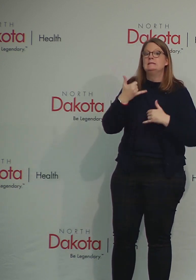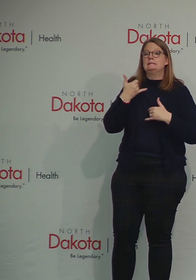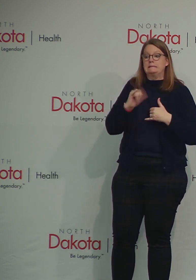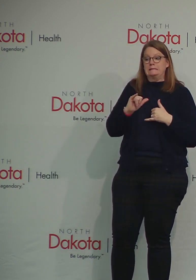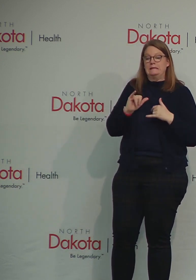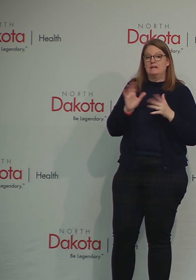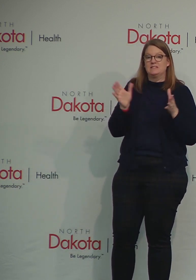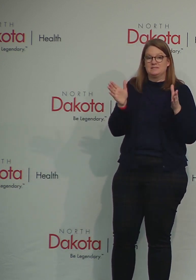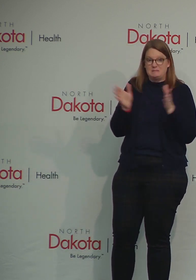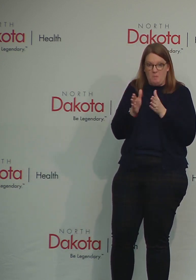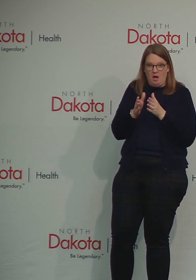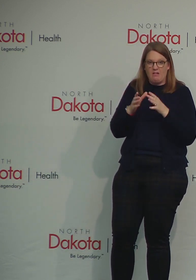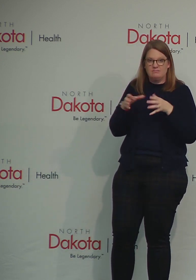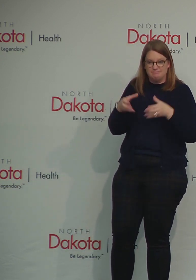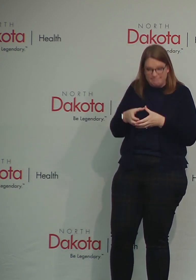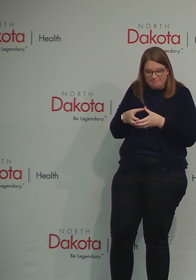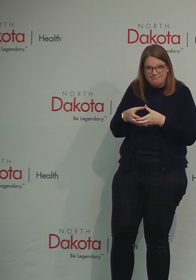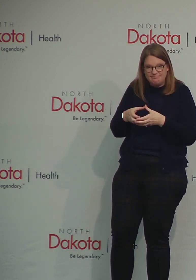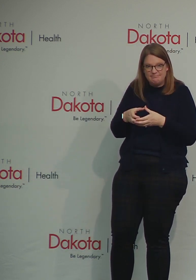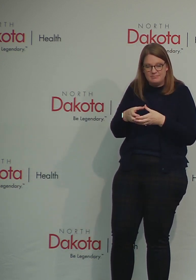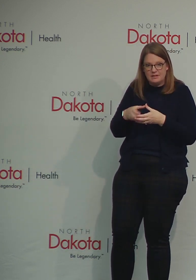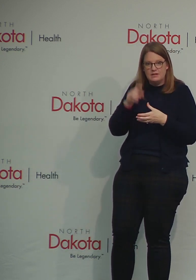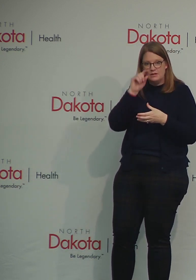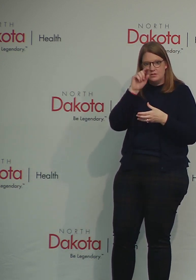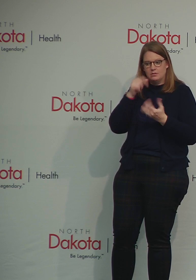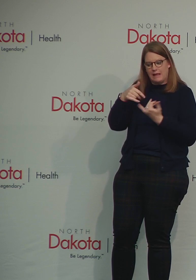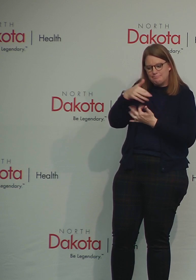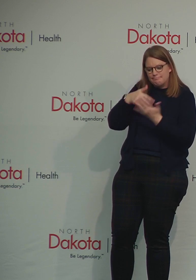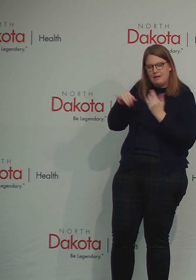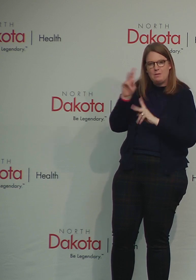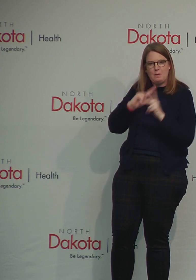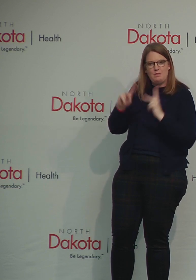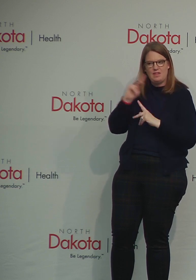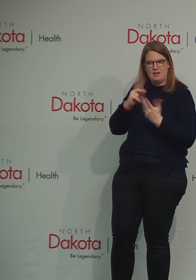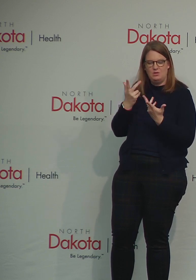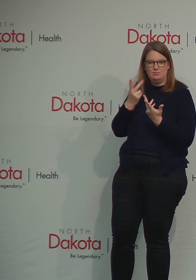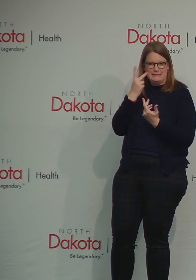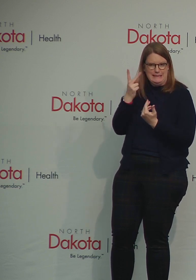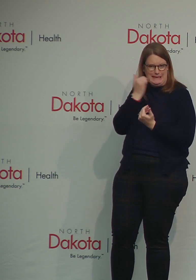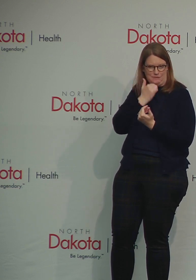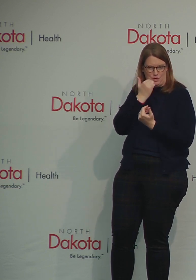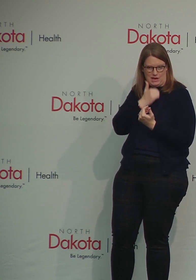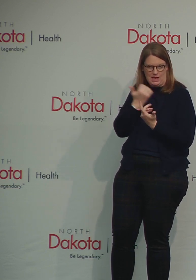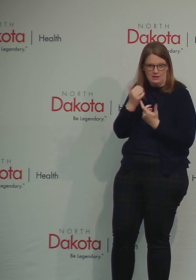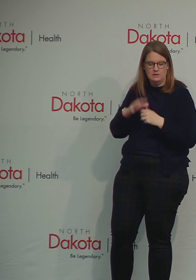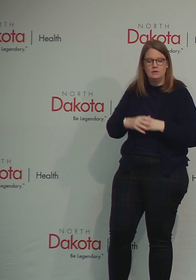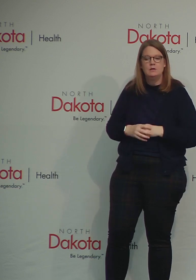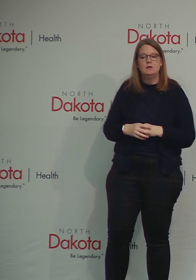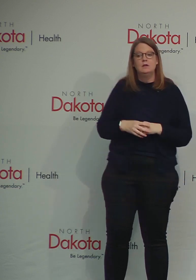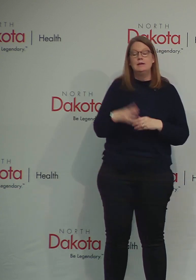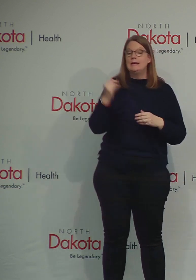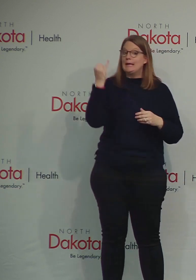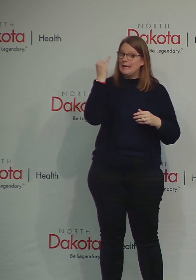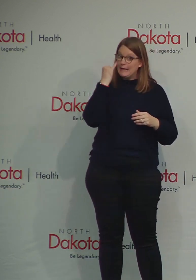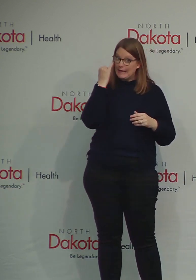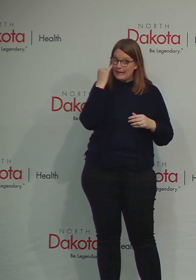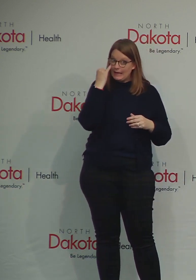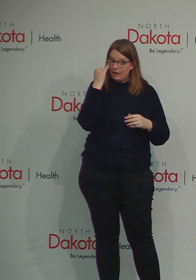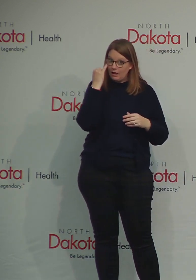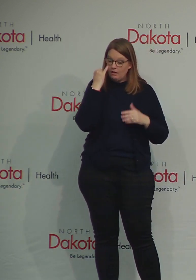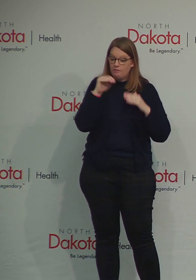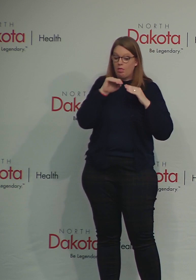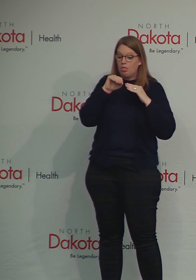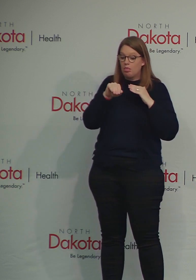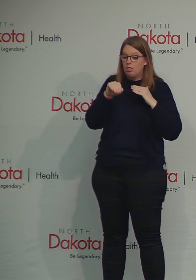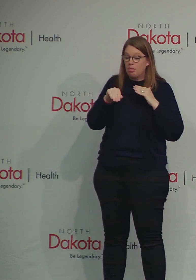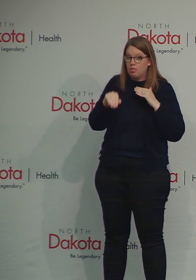within existing households who you already have contact during the upcoming Christmas season. If we can keep this trend going